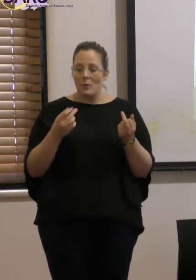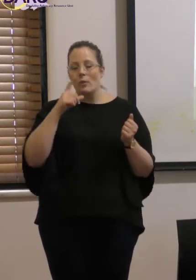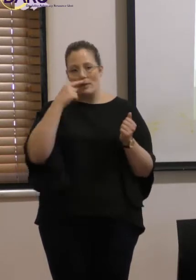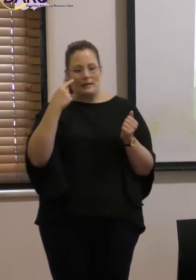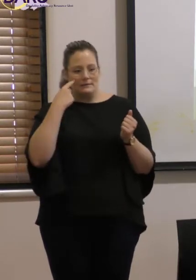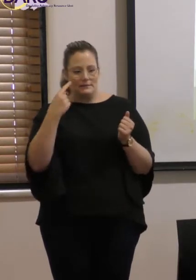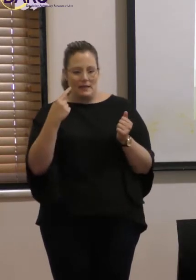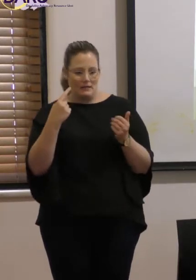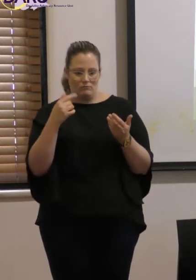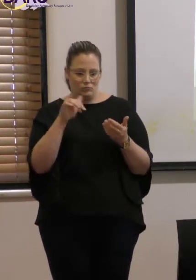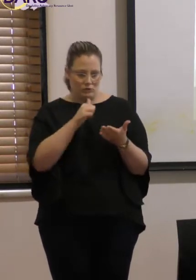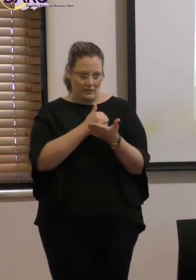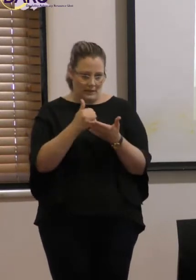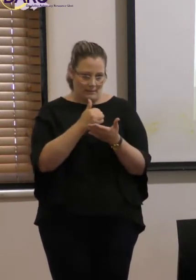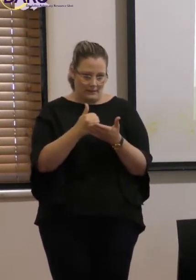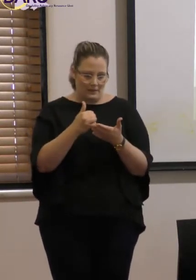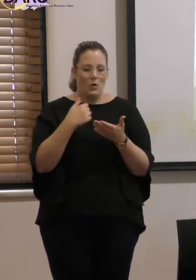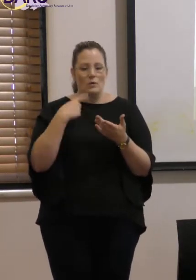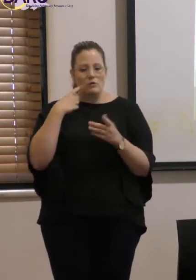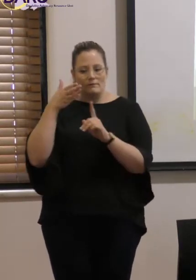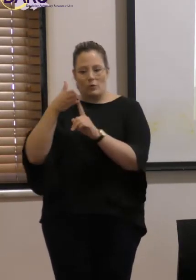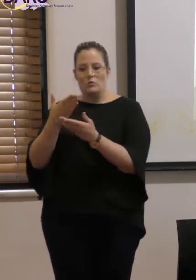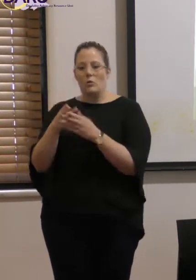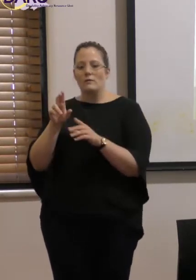numbers available around Year 12 completion.